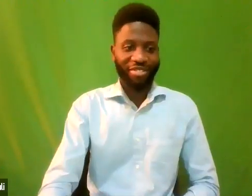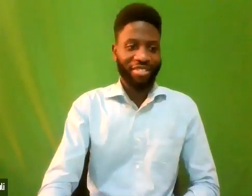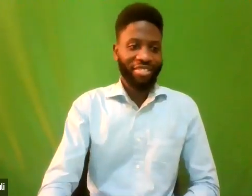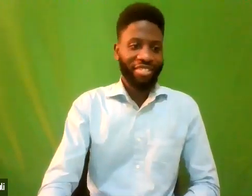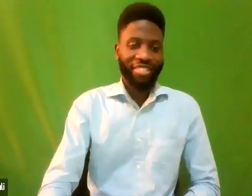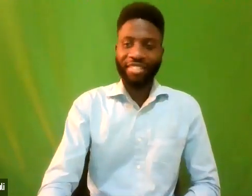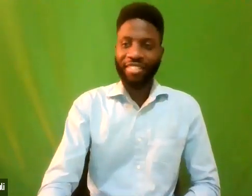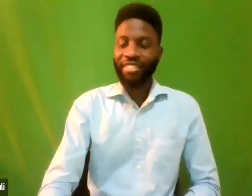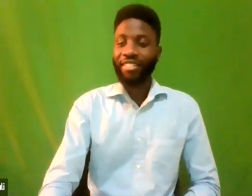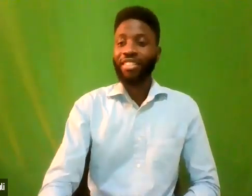Even those in matatus.